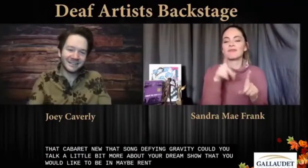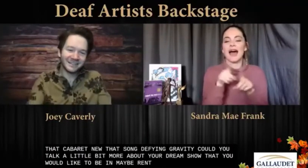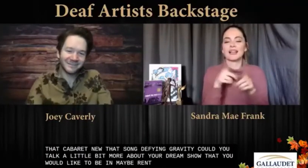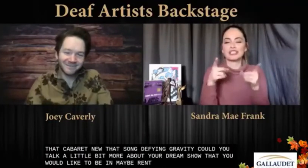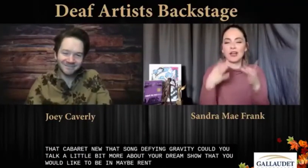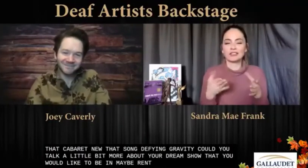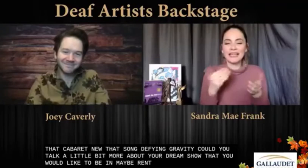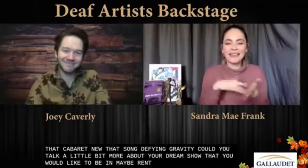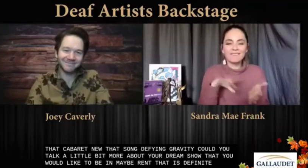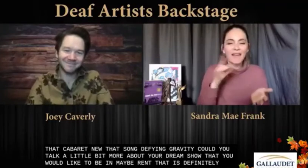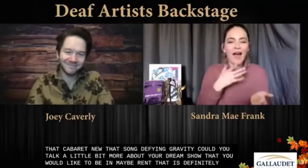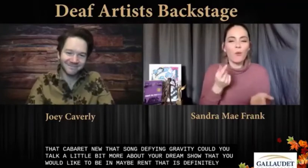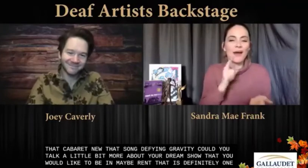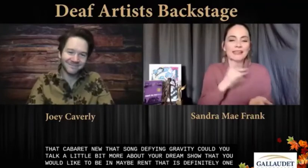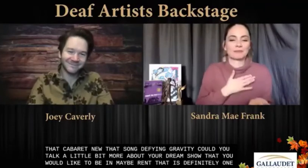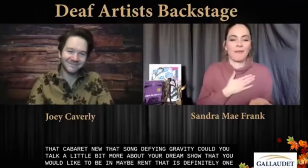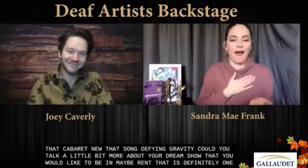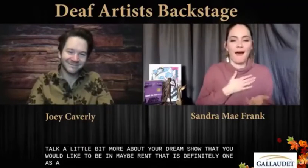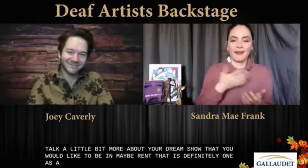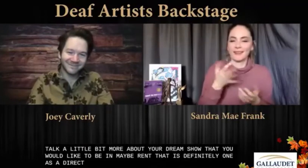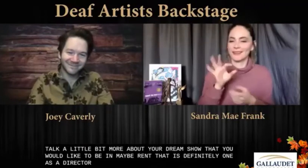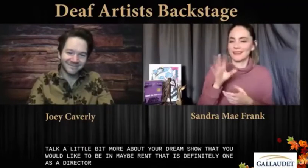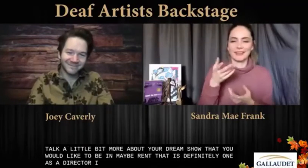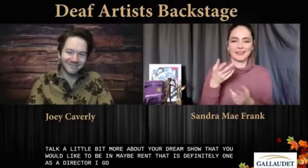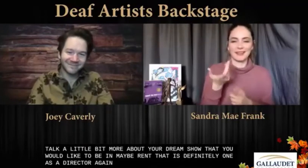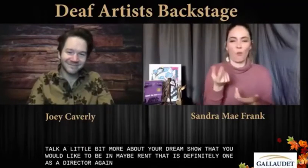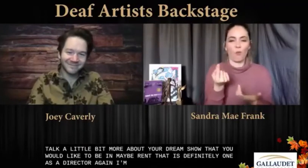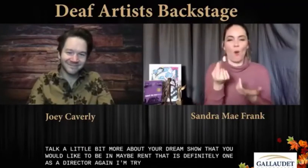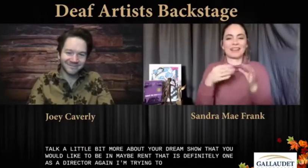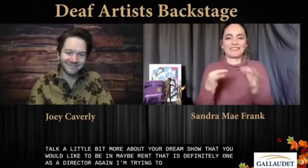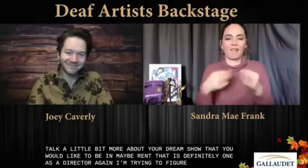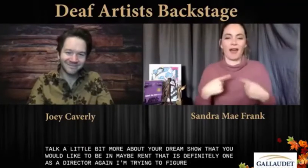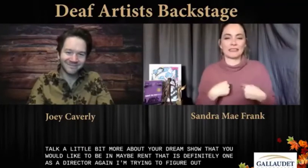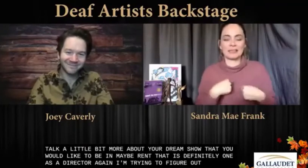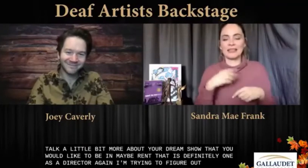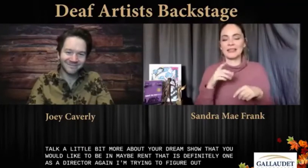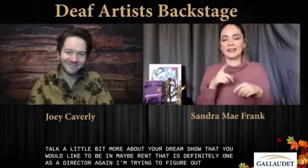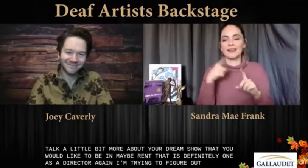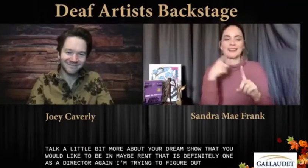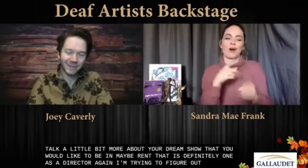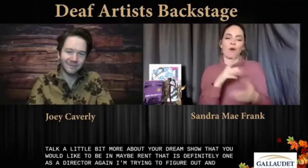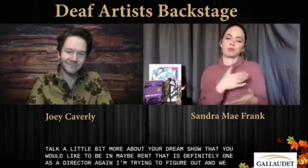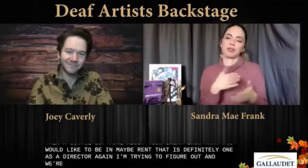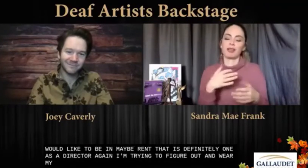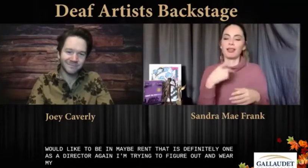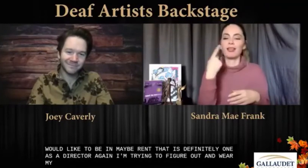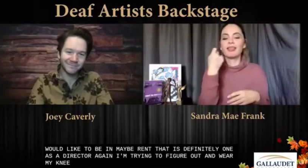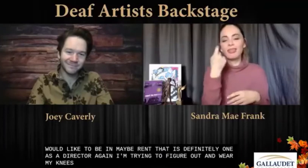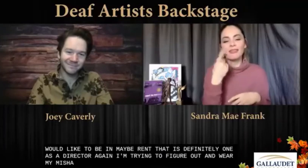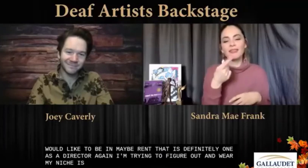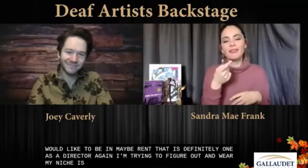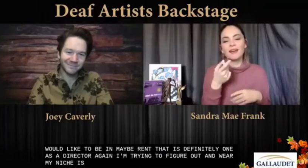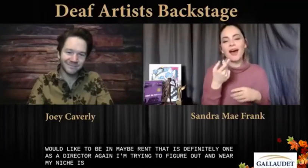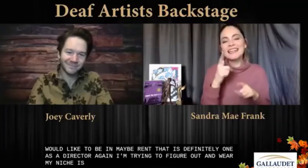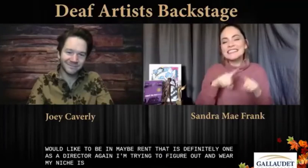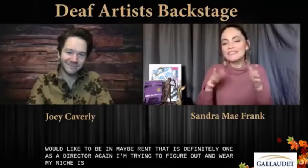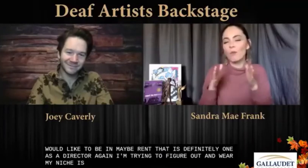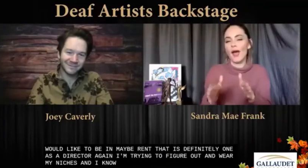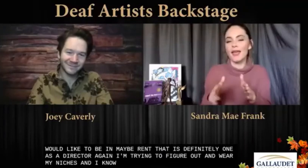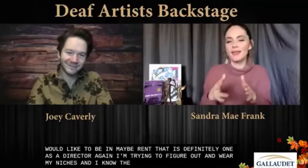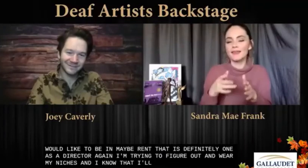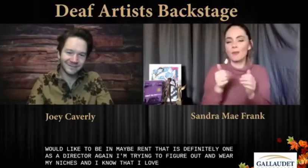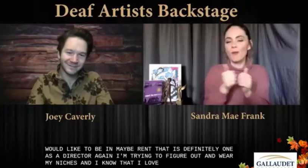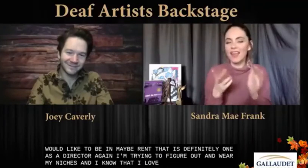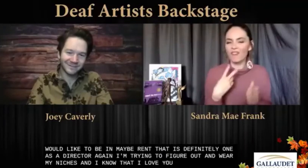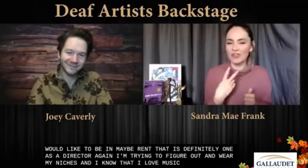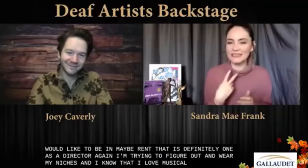that is definitely one as a director again i'm trying to figure out kind of where my niche is and i know that